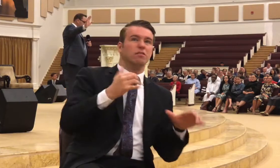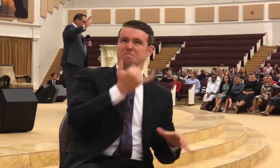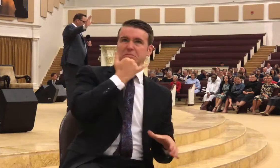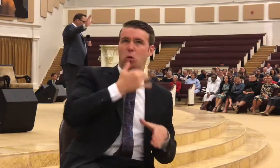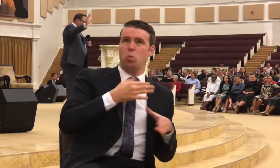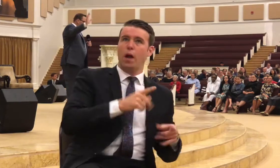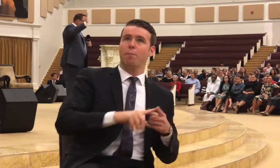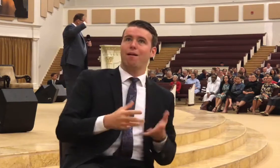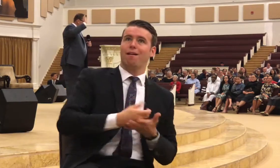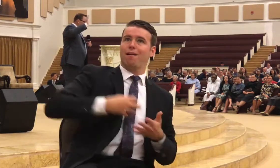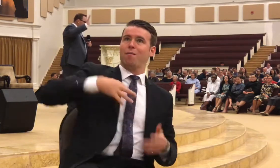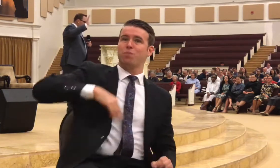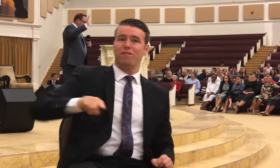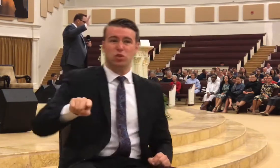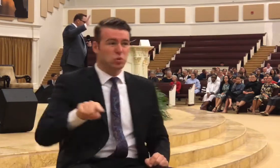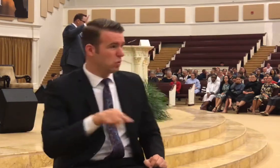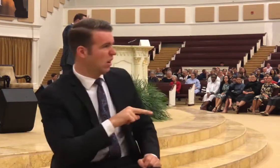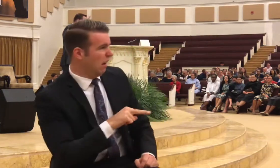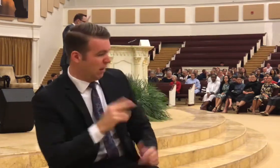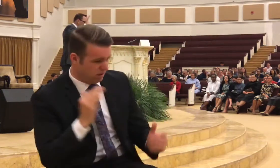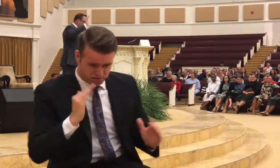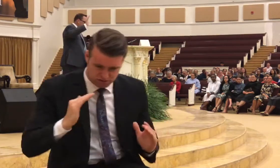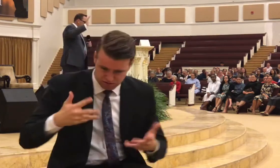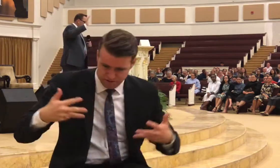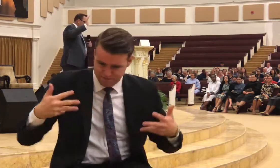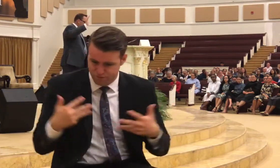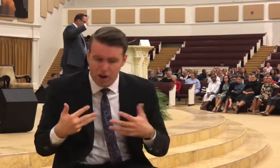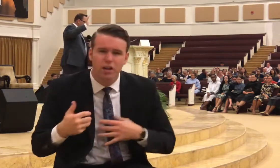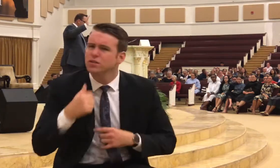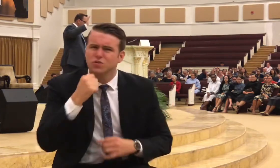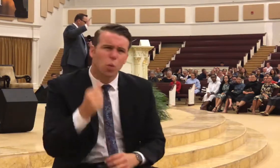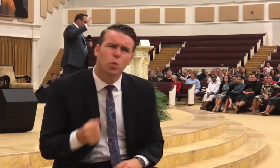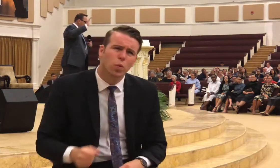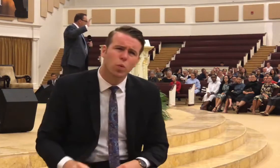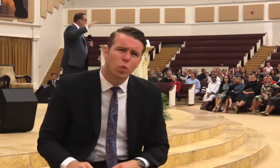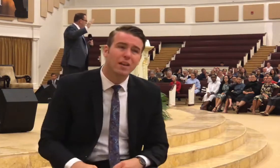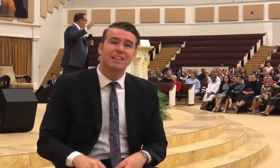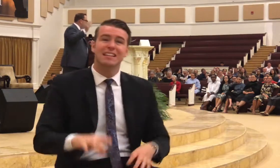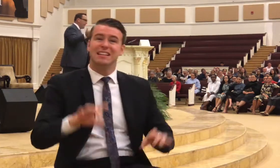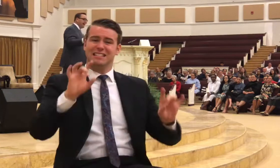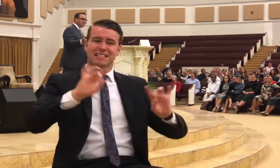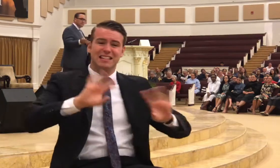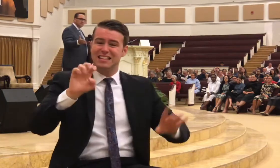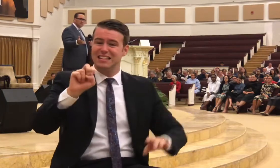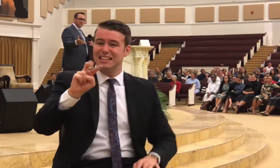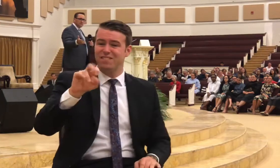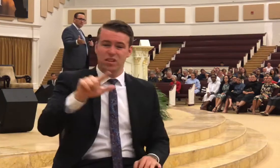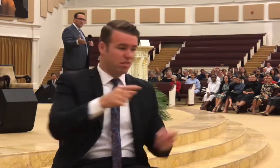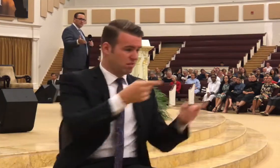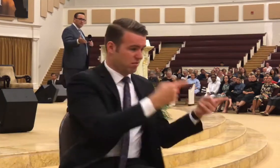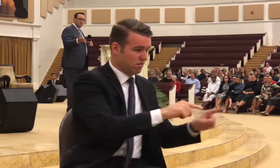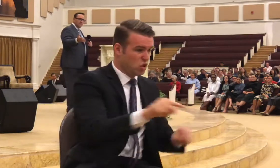is. Don't fret because of the man who bringeth wicked devices to pass.